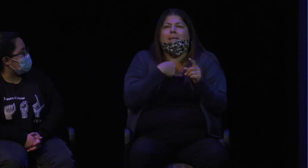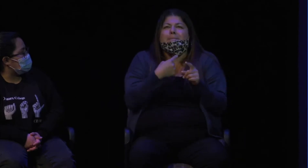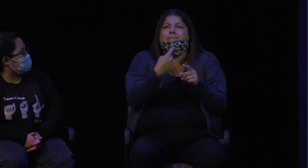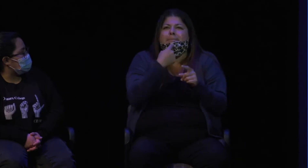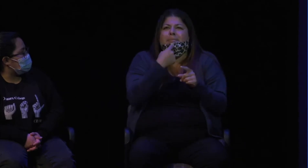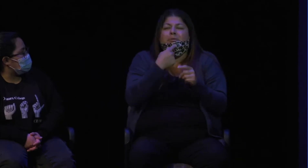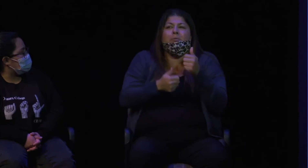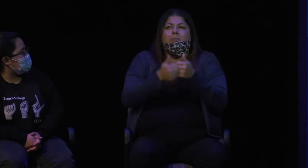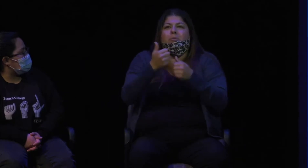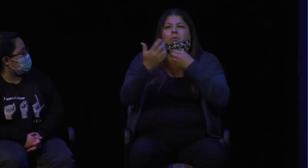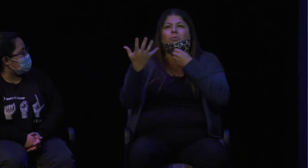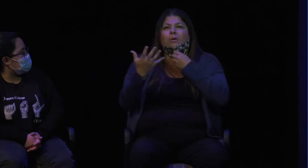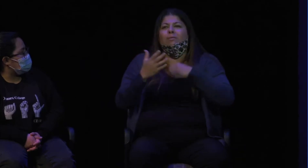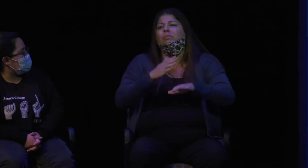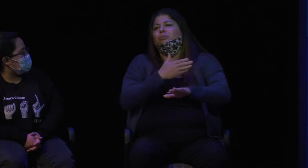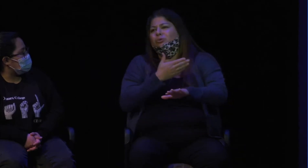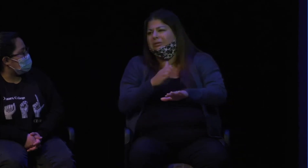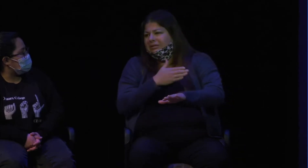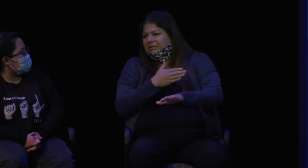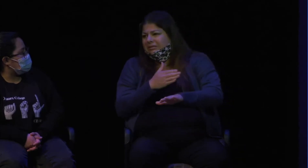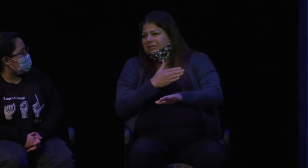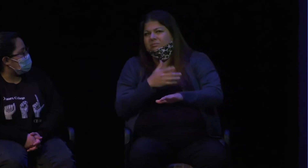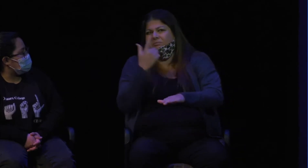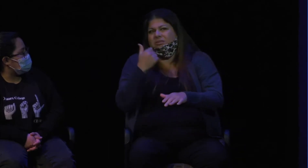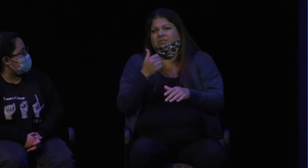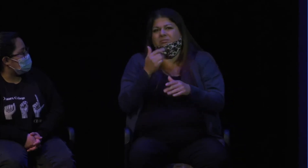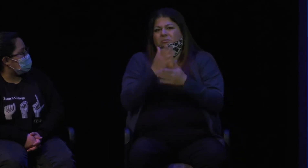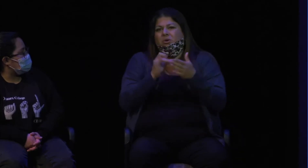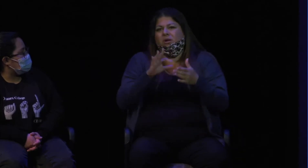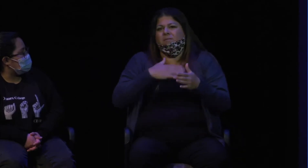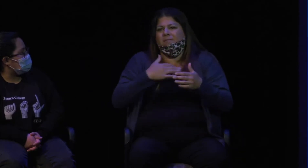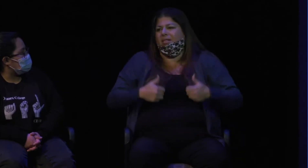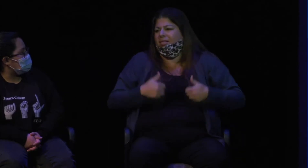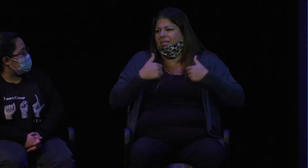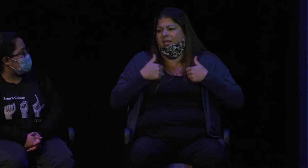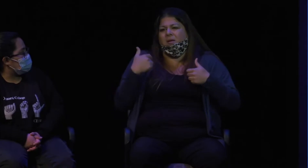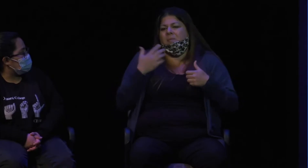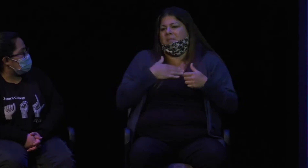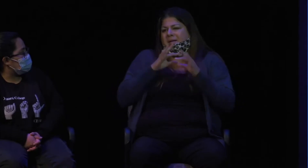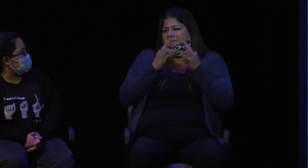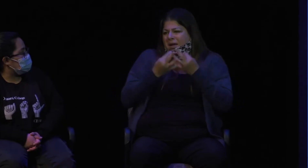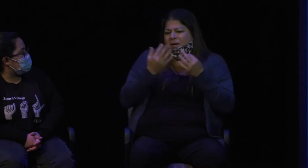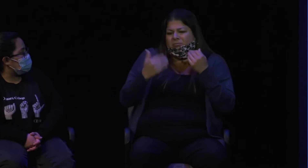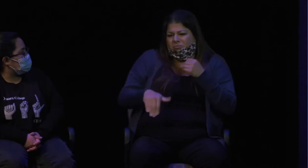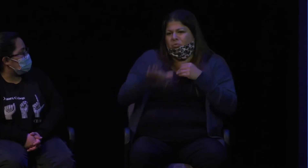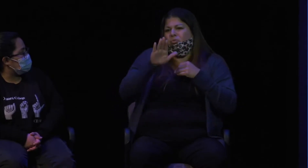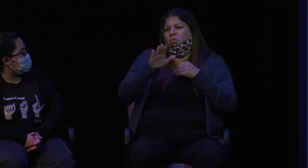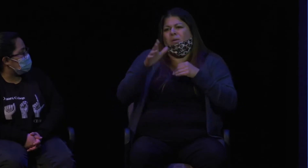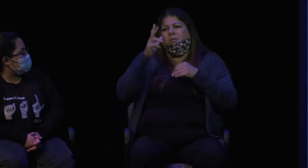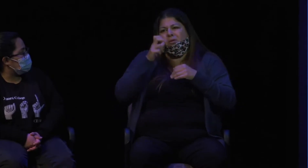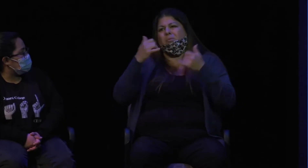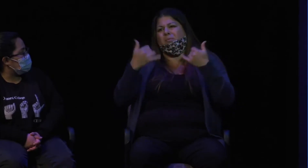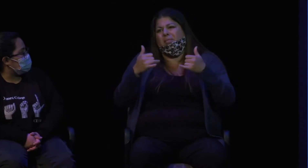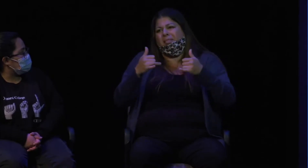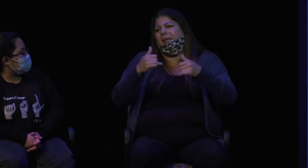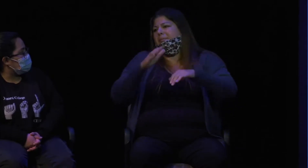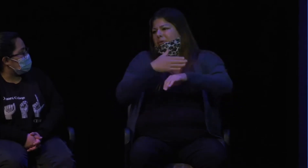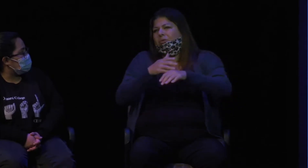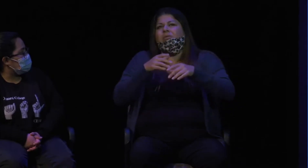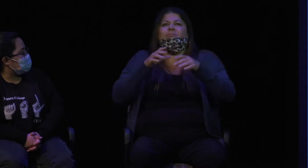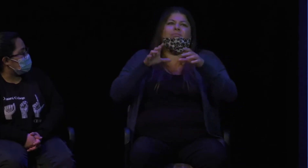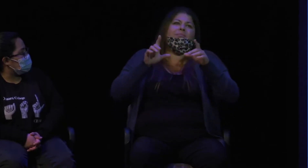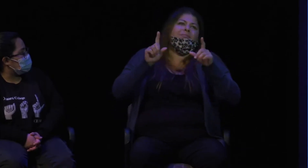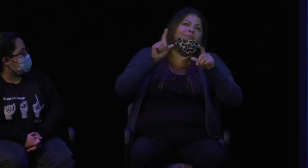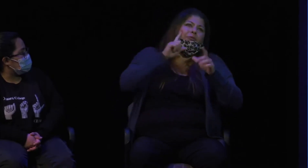it's, you know, learning to sign more fluently, or accepting that music isn't a larger part of my